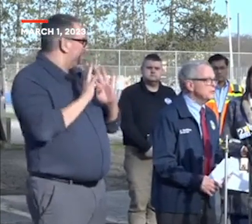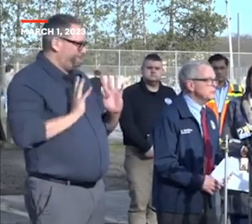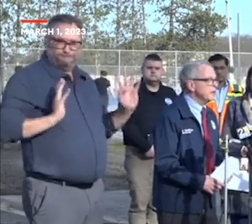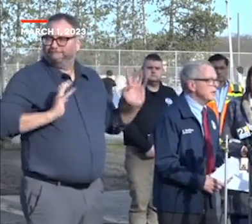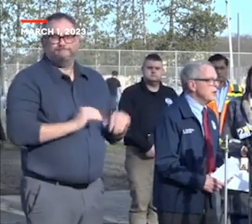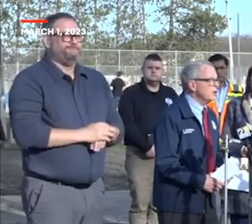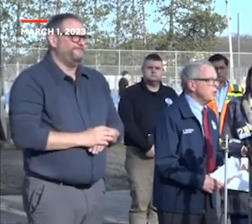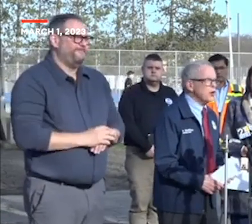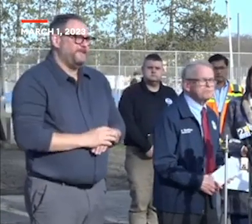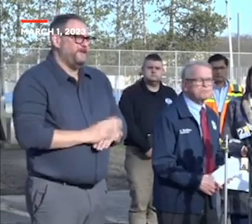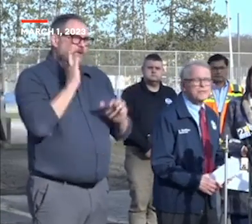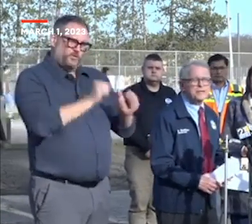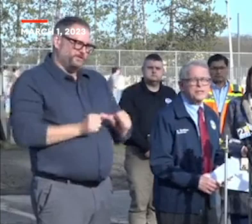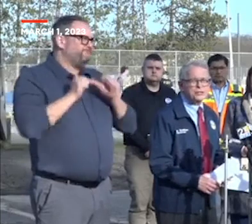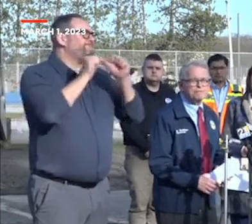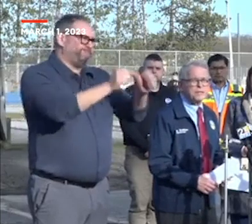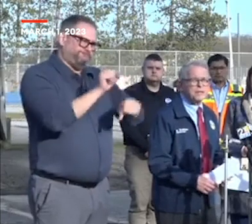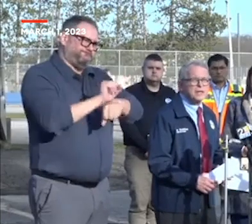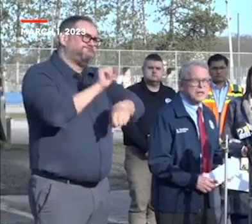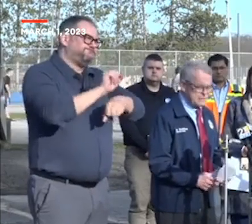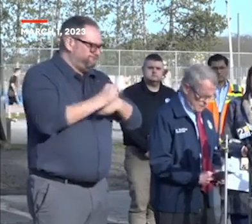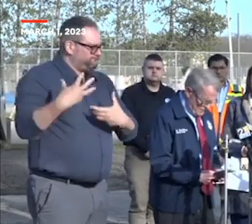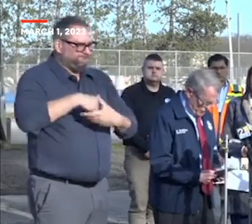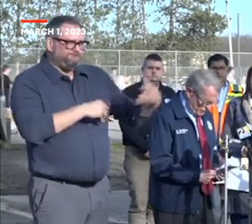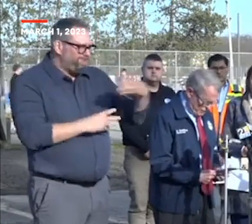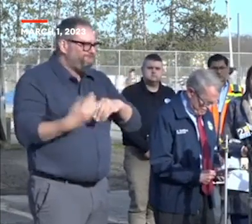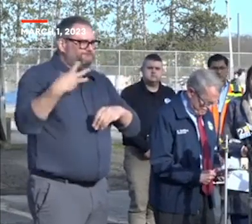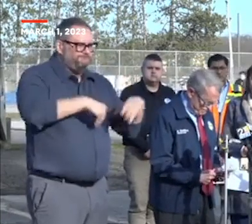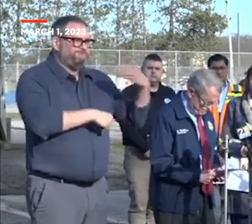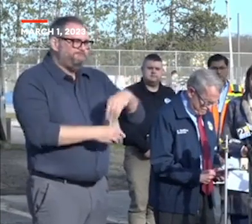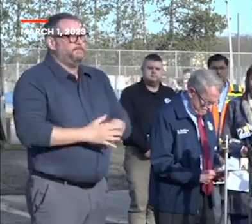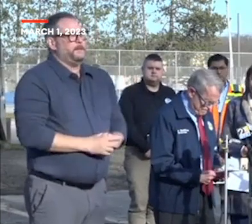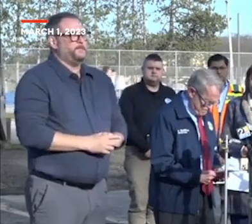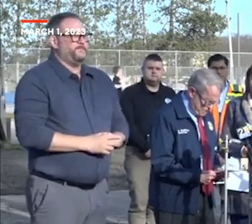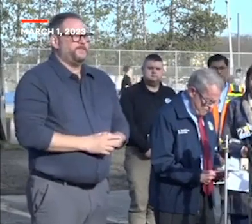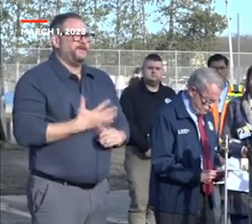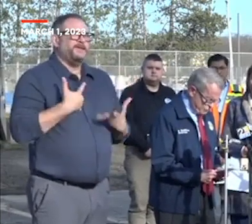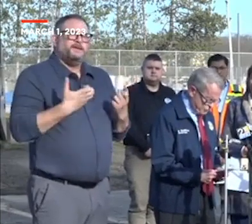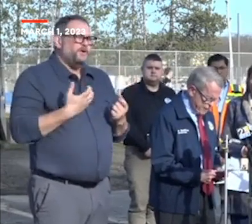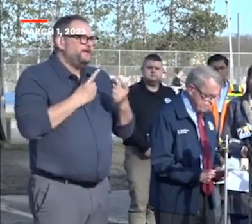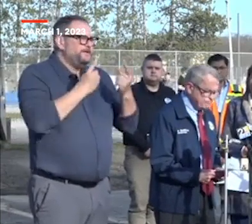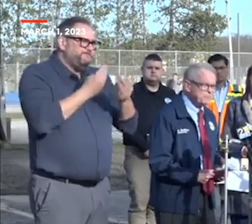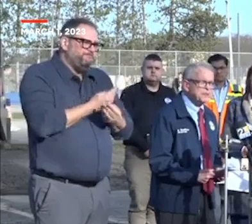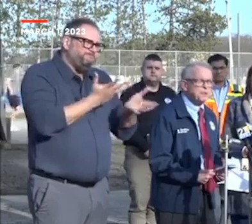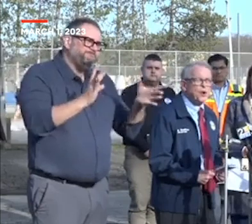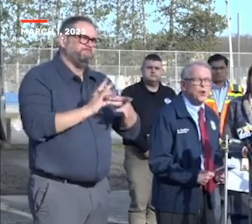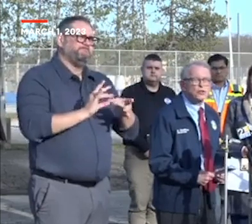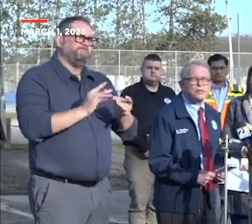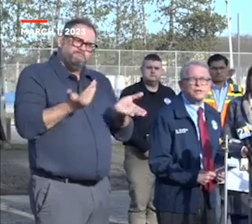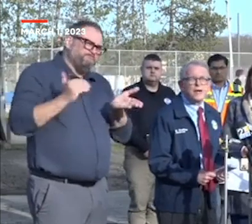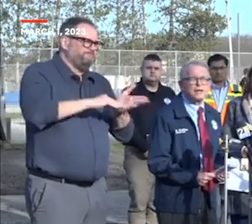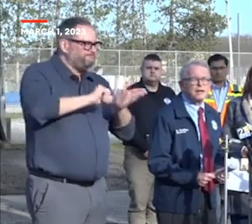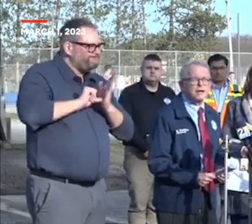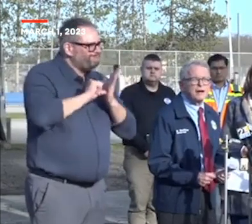to play our part in this. Let me just maybe restate some of the